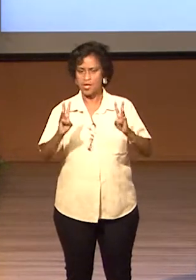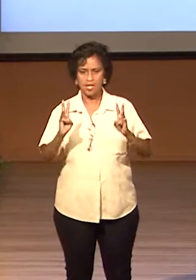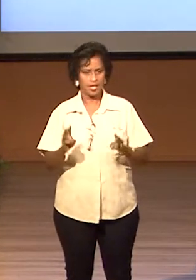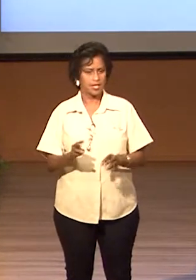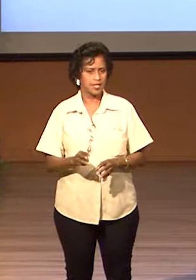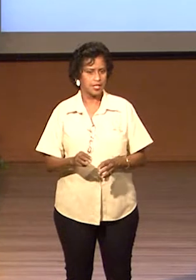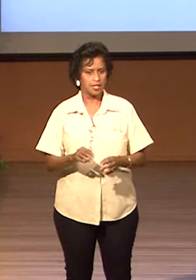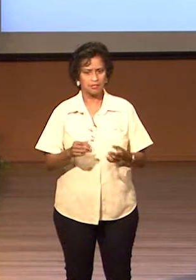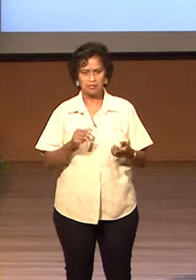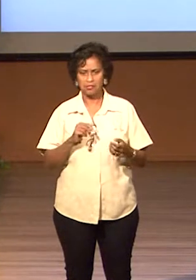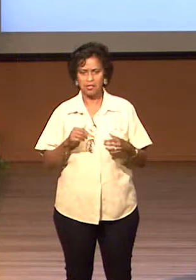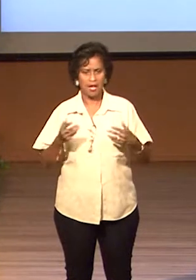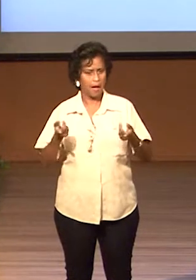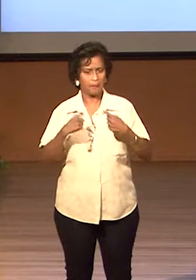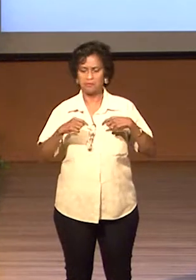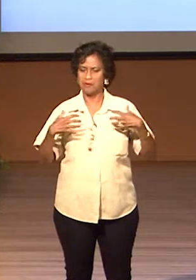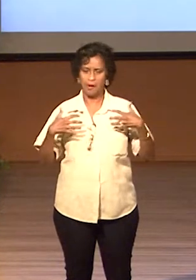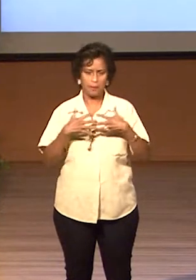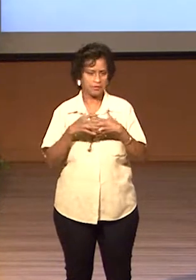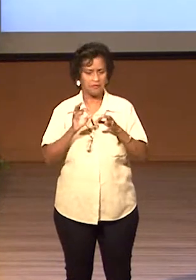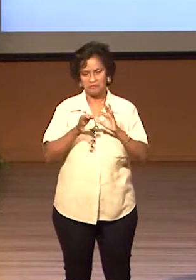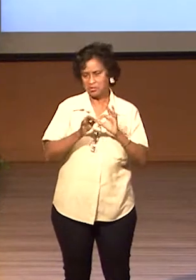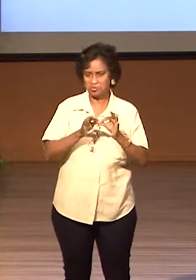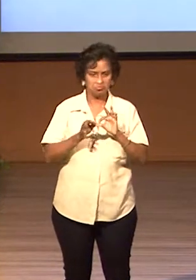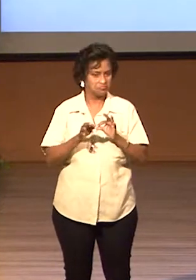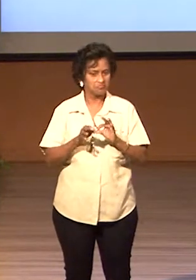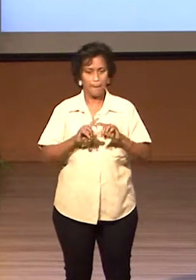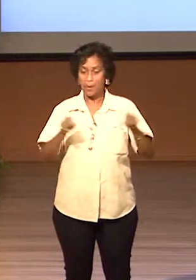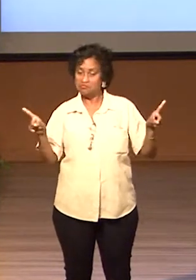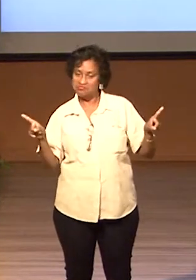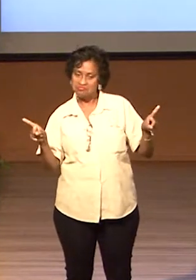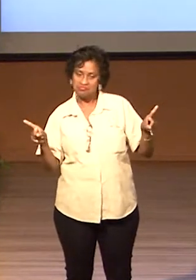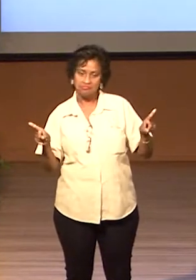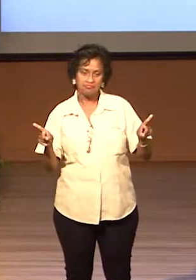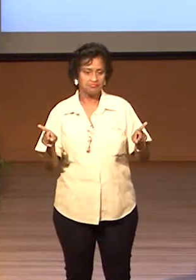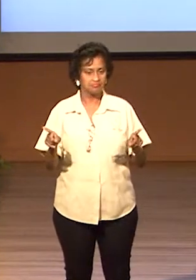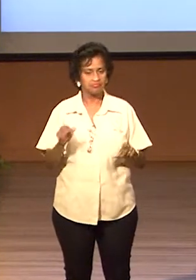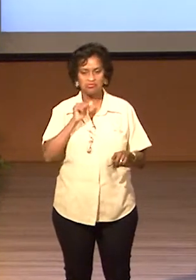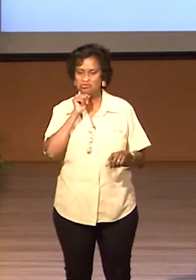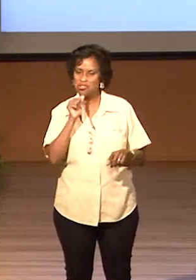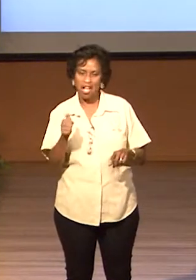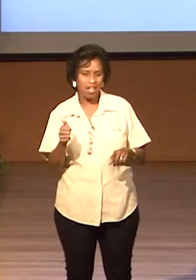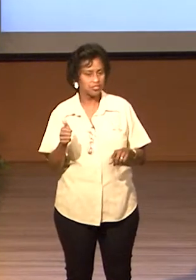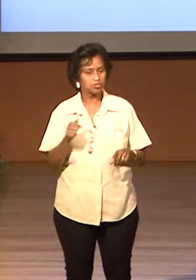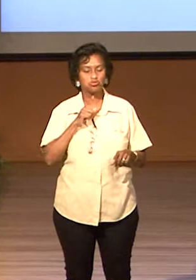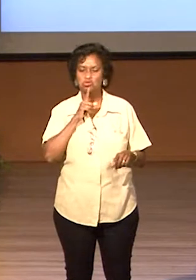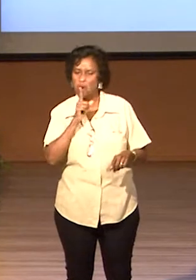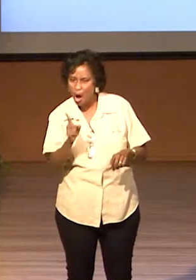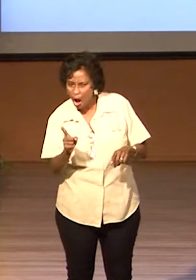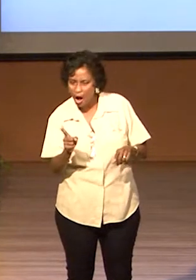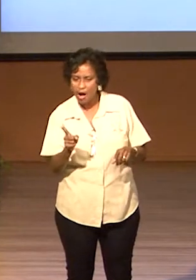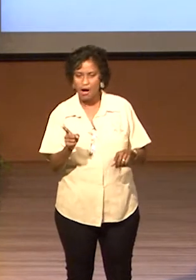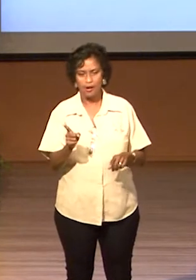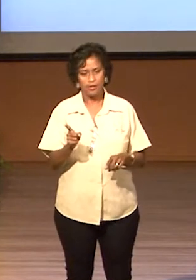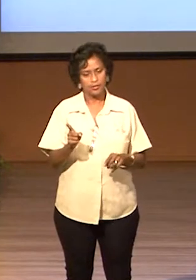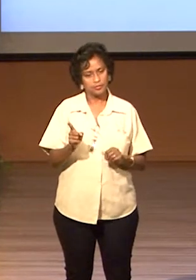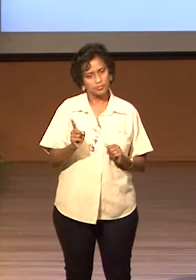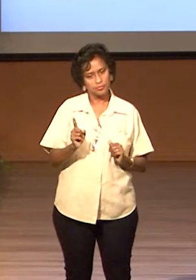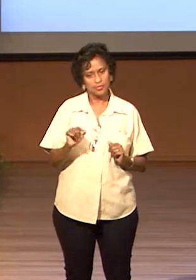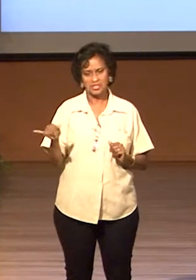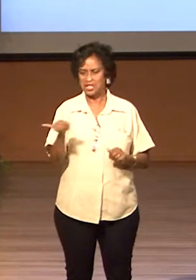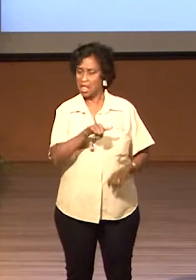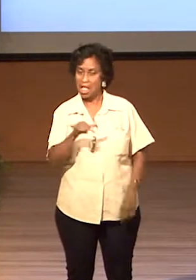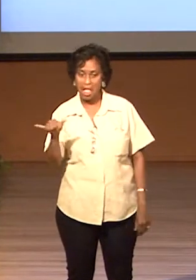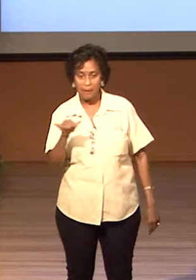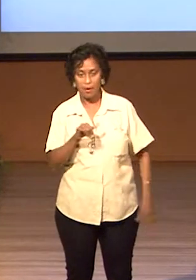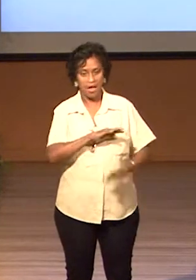isn't so. And that absolute difference between the disabled and the non-disabled, between men, women, children, pets, and